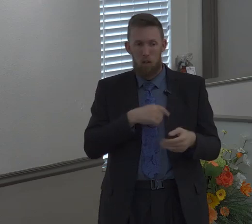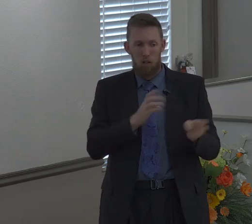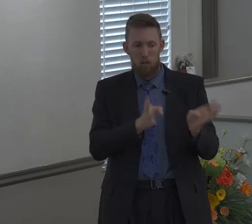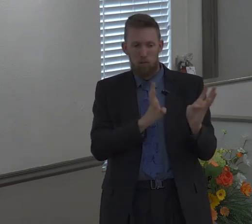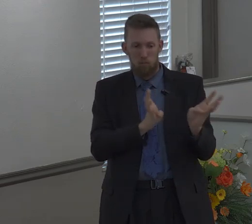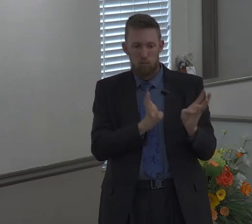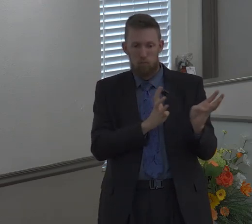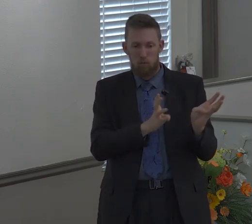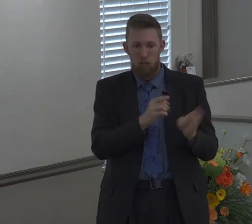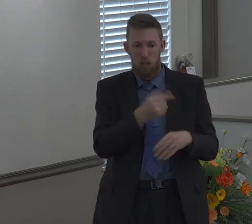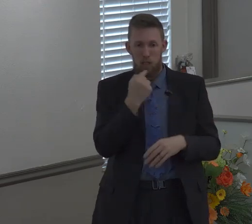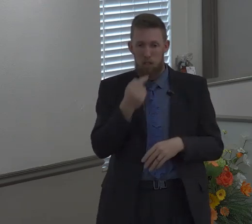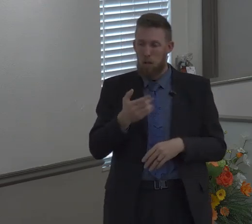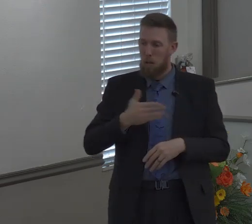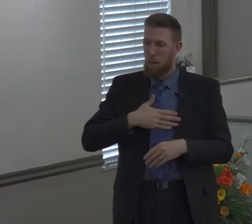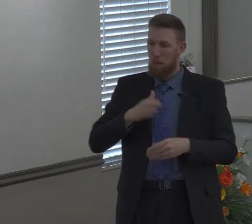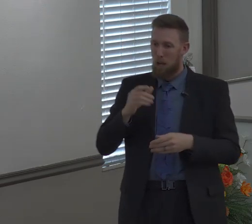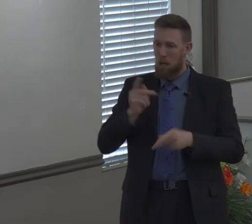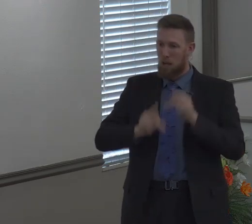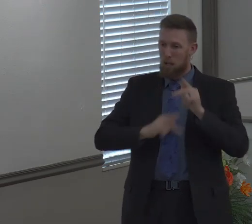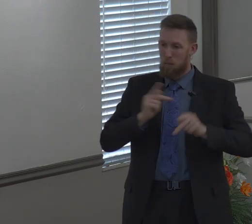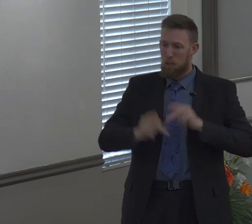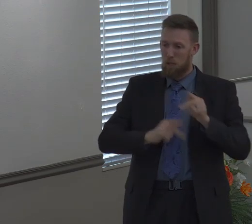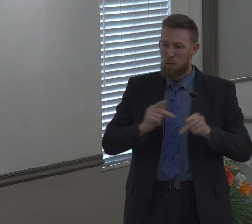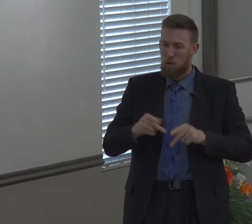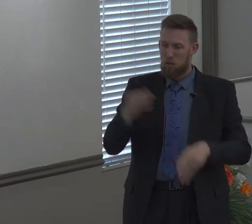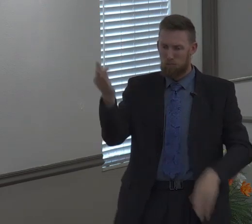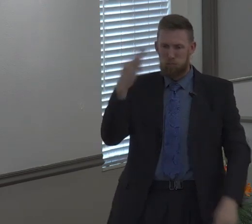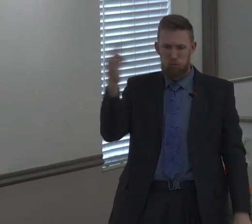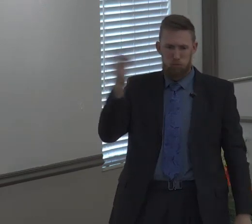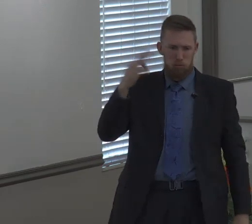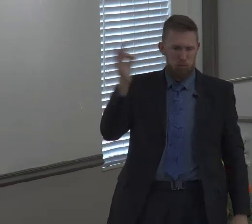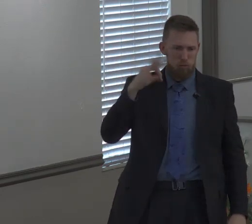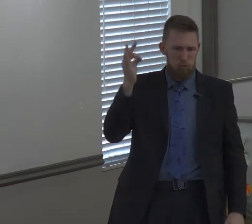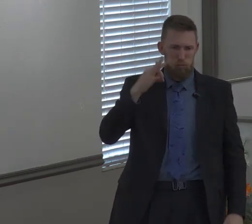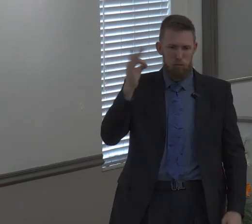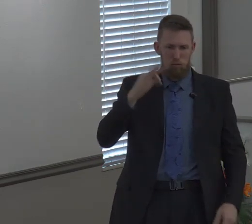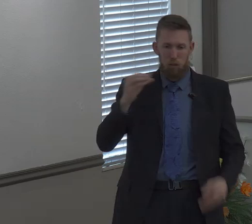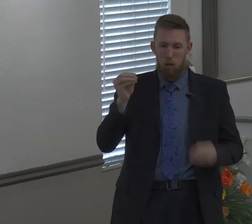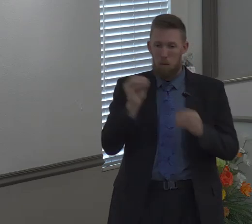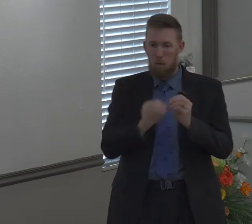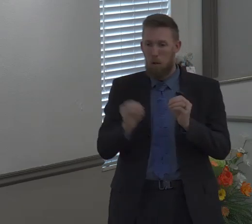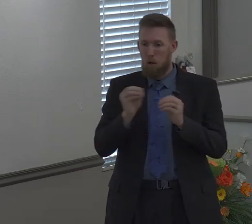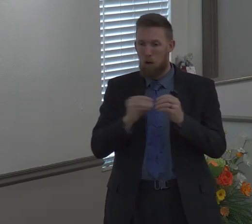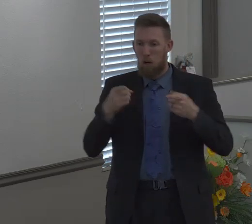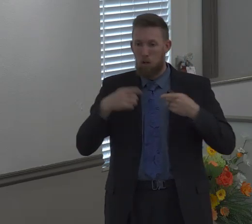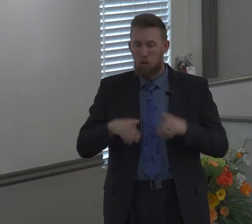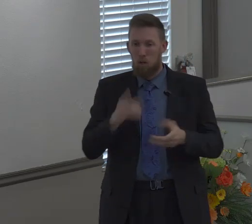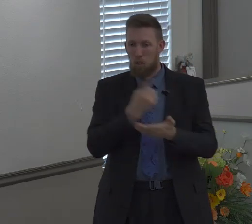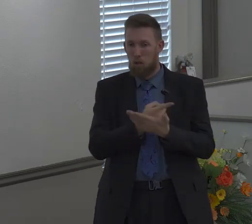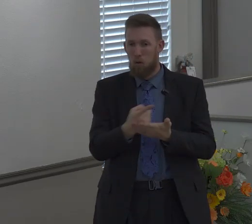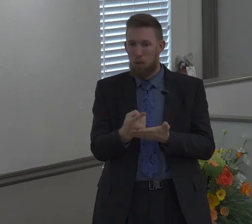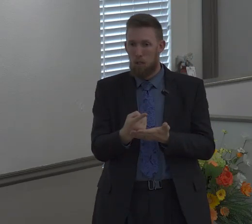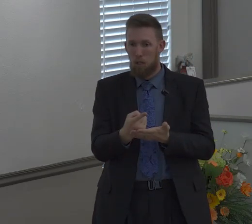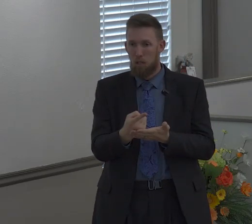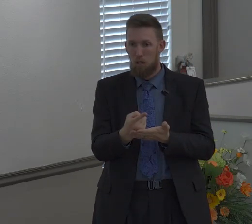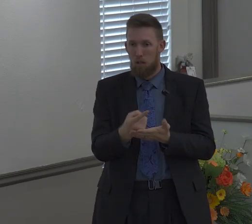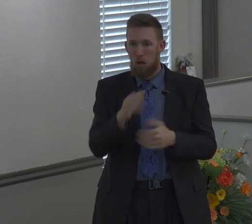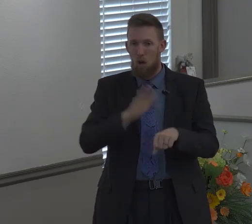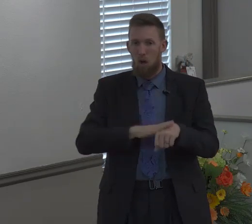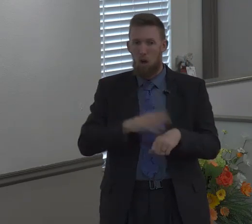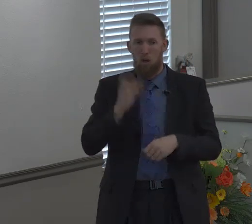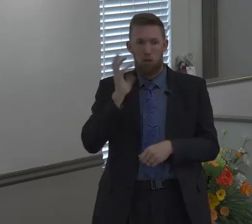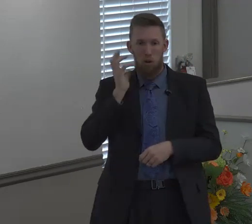conversations. Brother Randall, my people get preached to more in the week